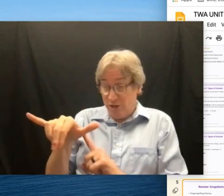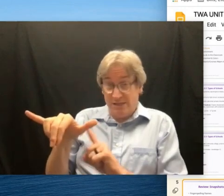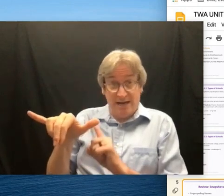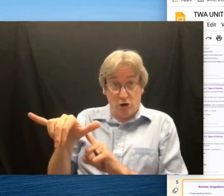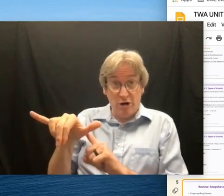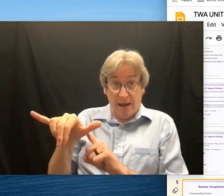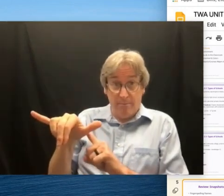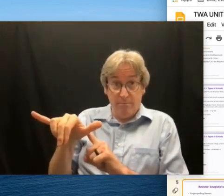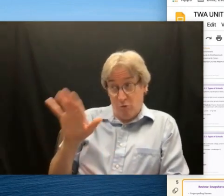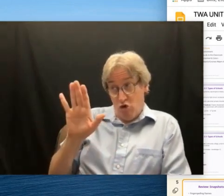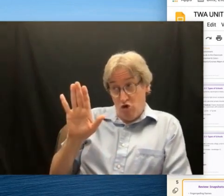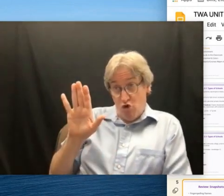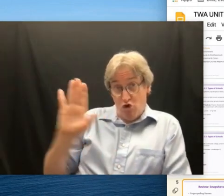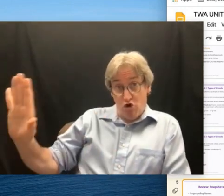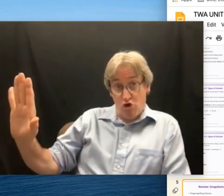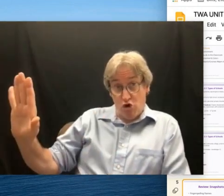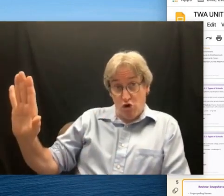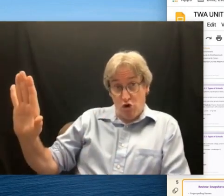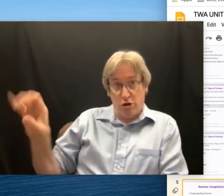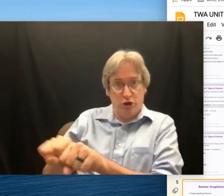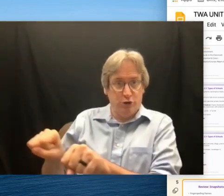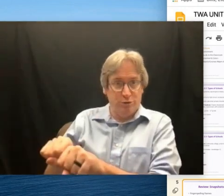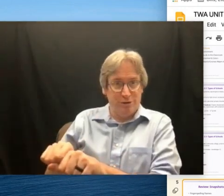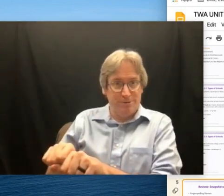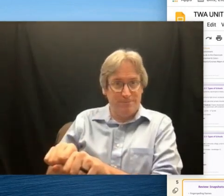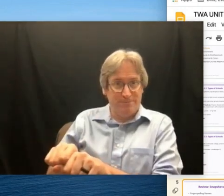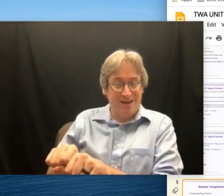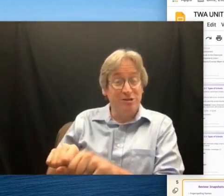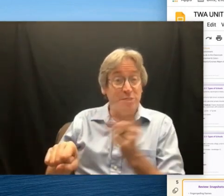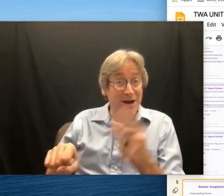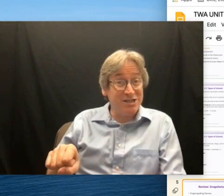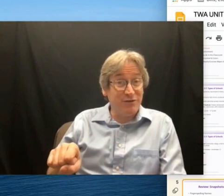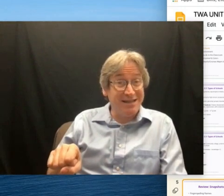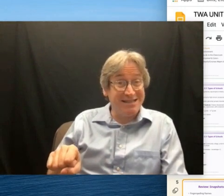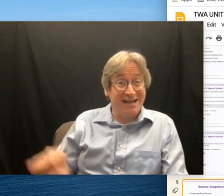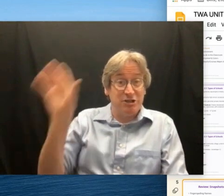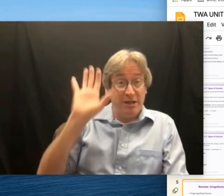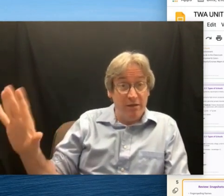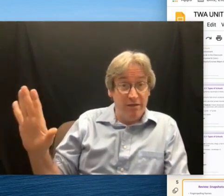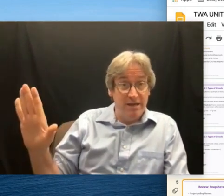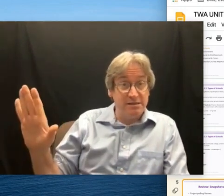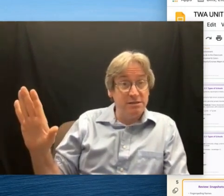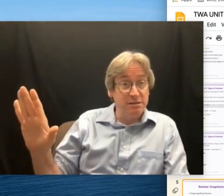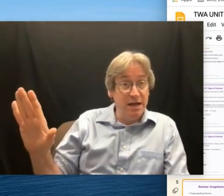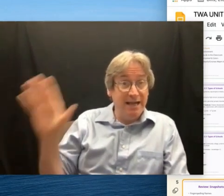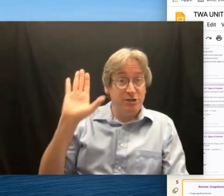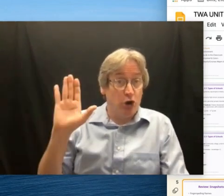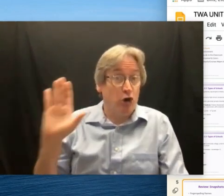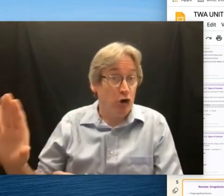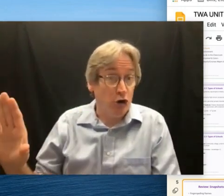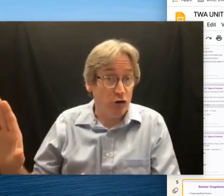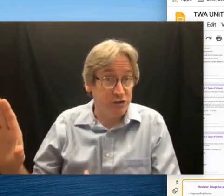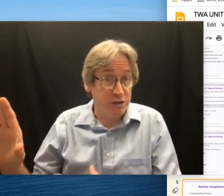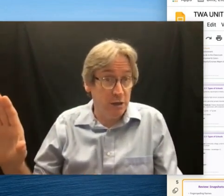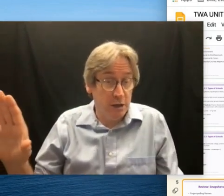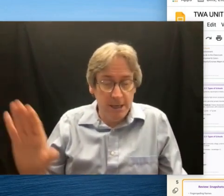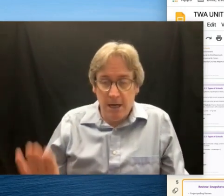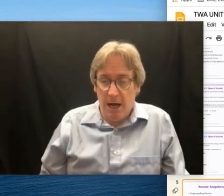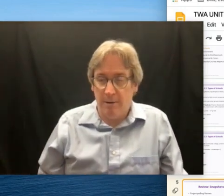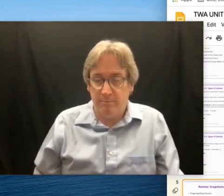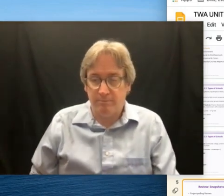Mary, you would just sign her name, her shoes. So the apostrophe S is actually this. It's the hers.